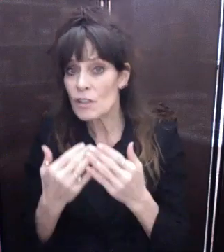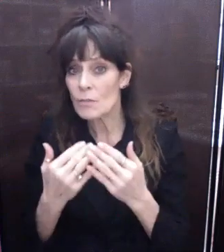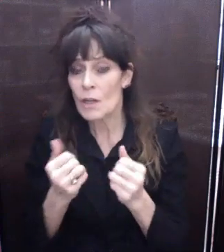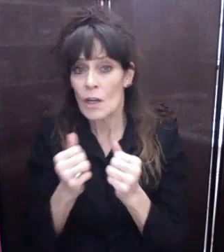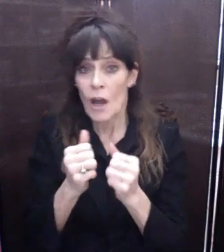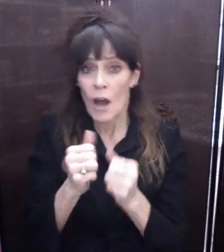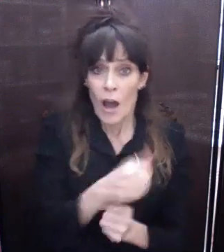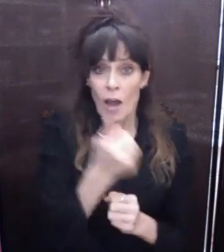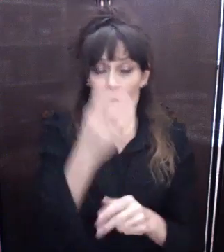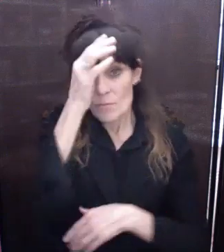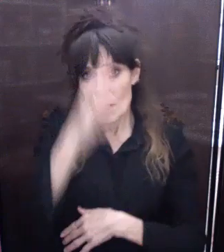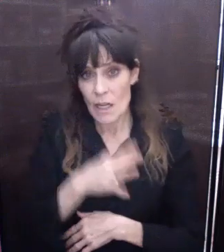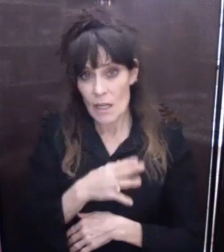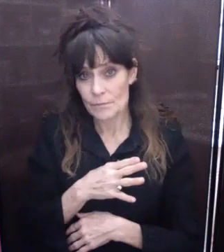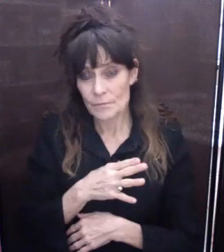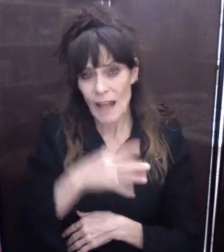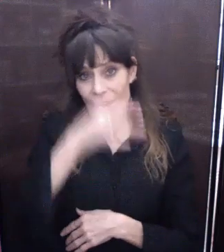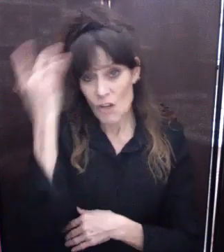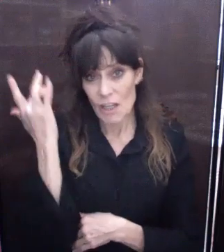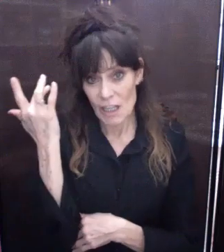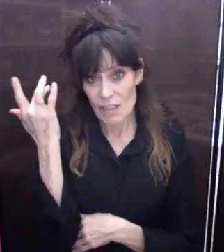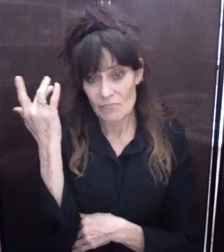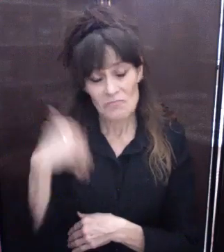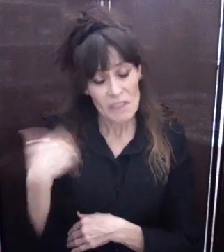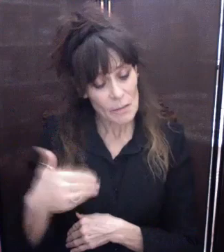And needless to say, I forget. From time to time, I forget. And